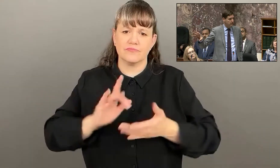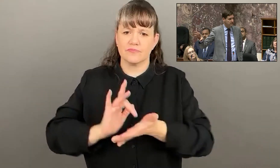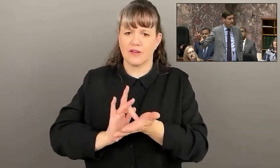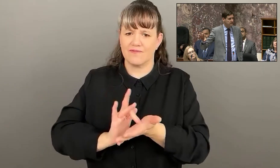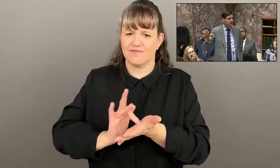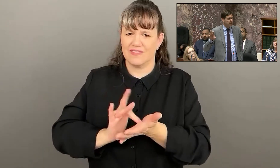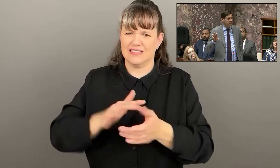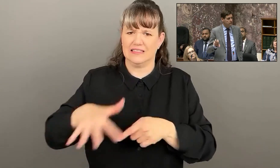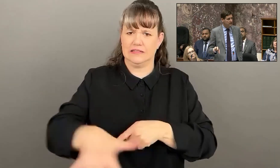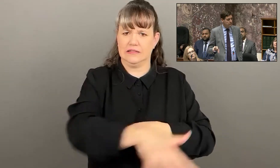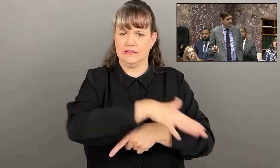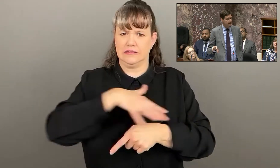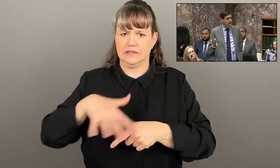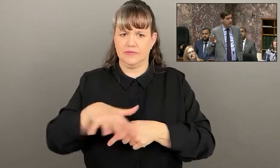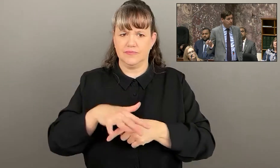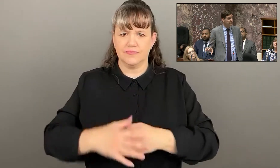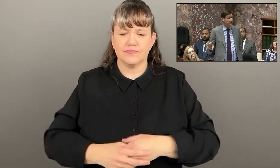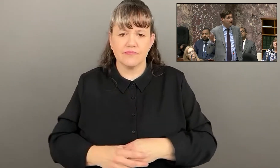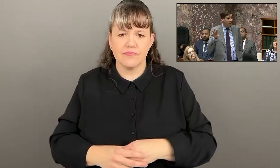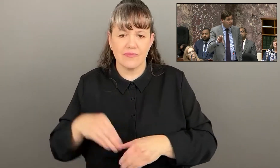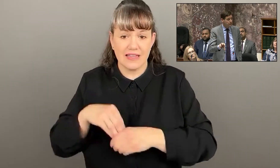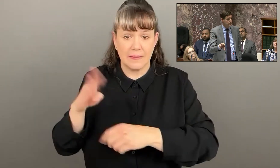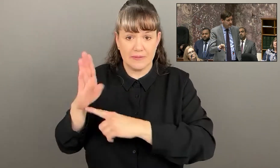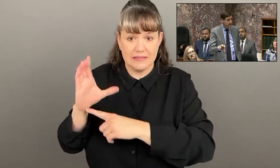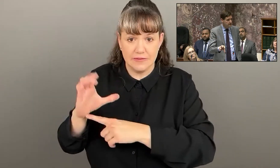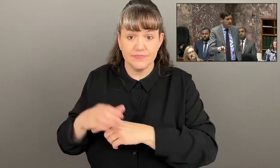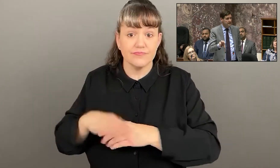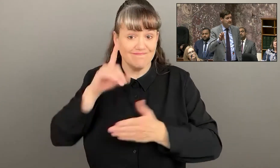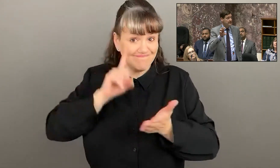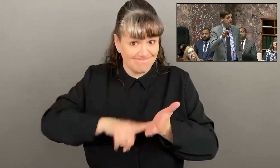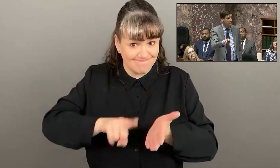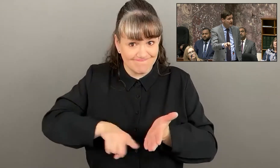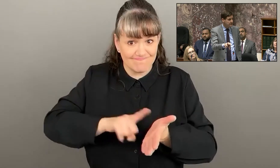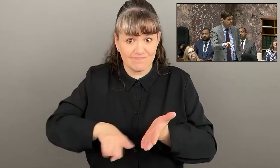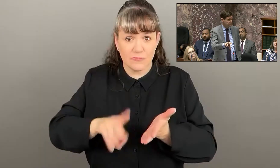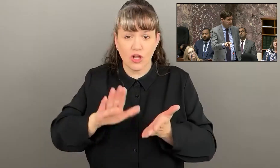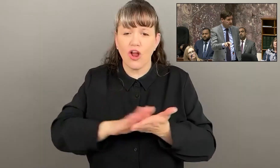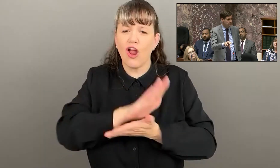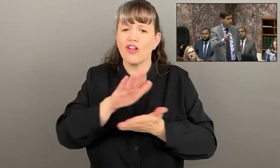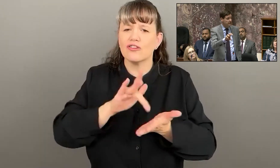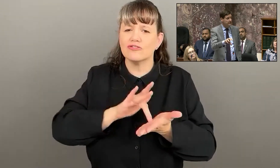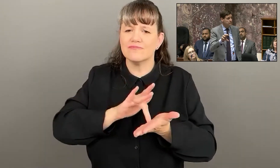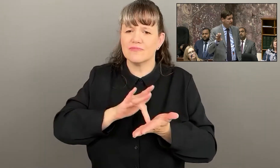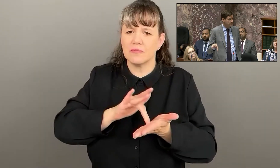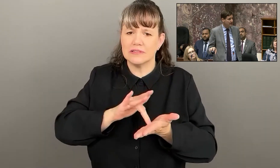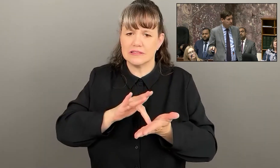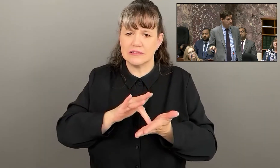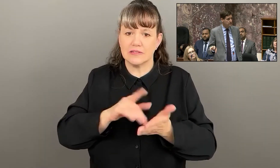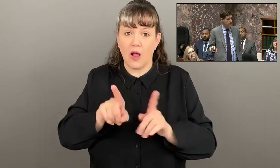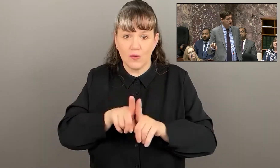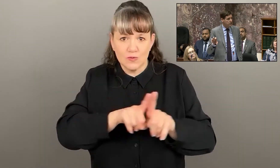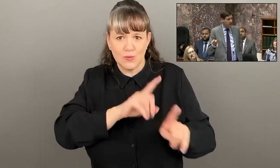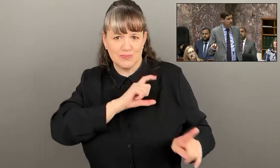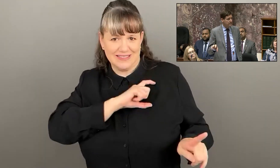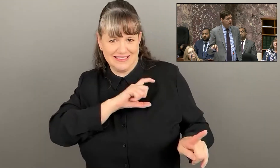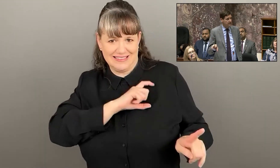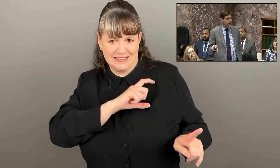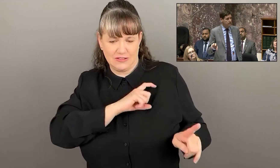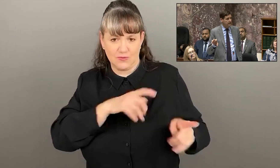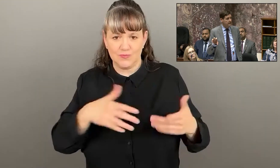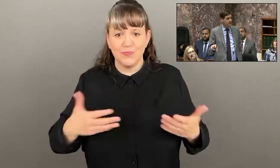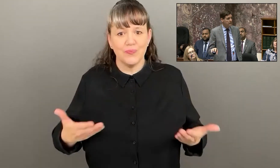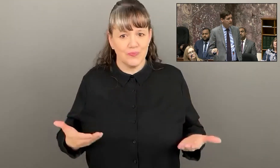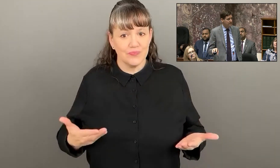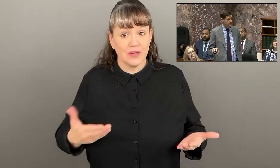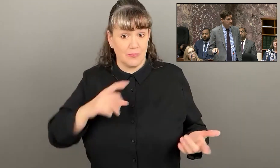College of Pharmacies as well as police, and this was a briefing of police to say, keep your eyes out for this. If you're seeing this, bring it back to us. Share information with